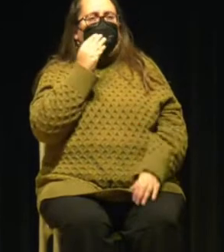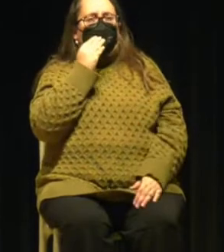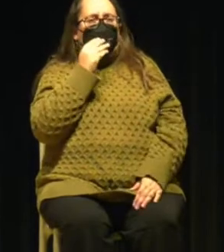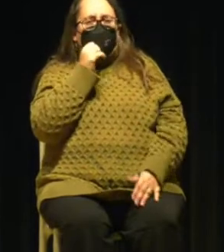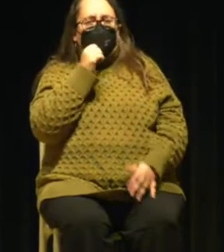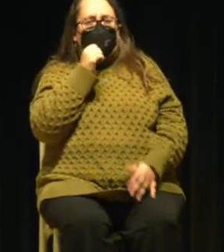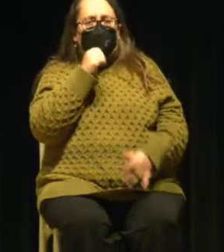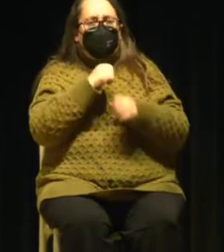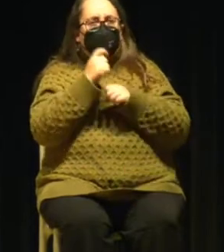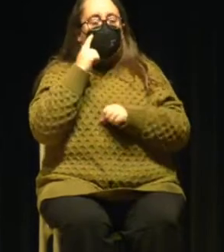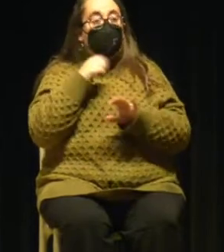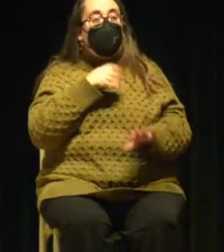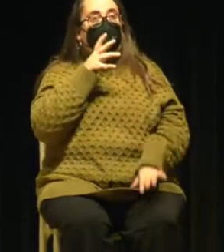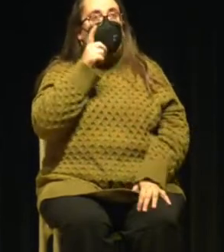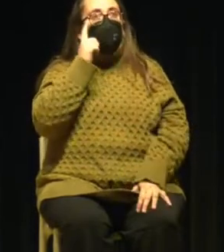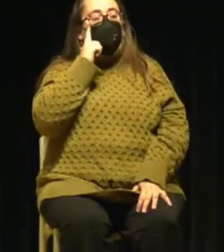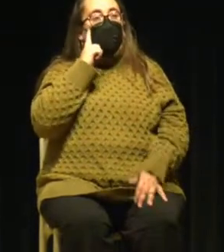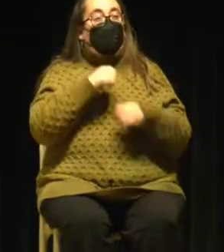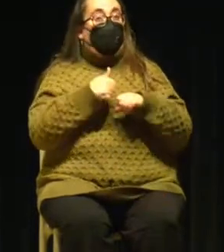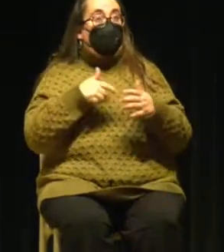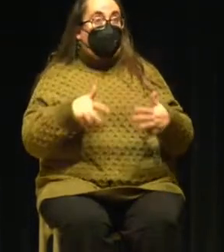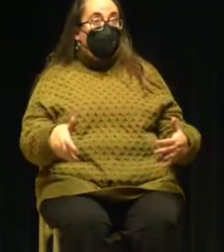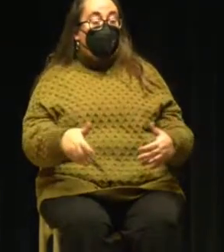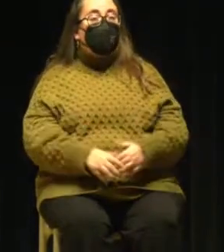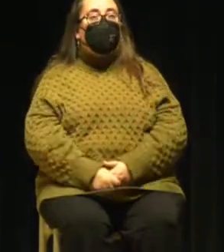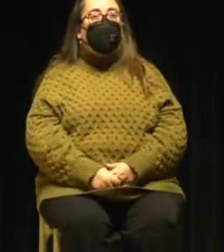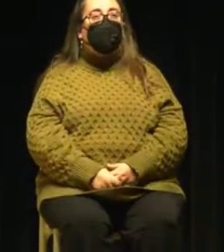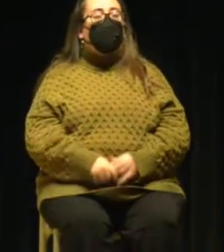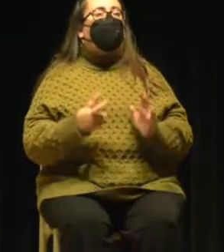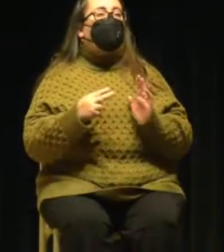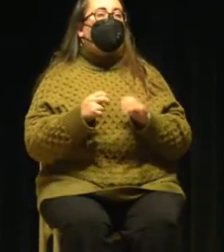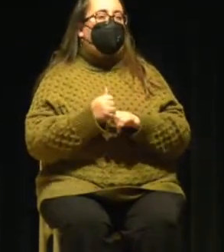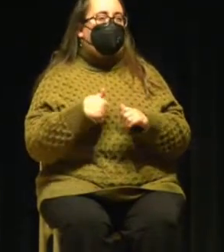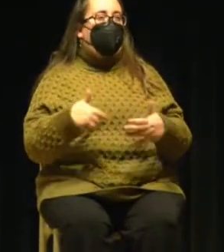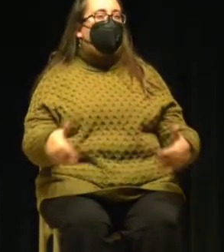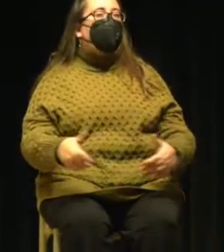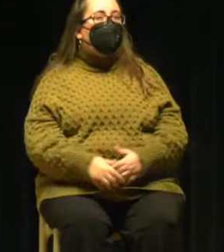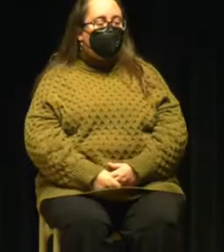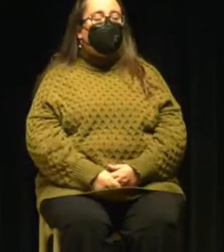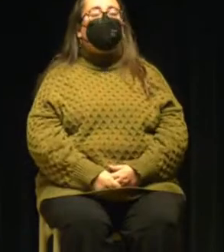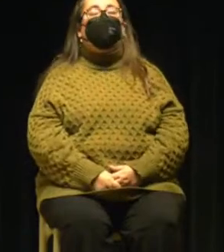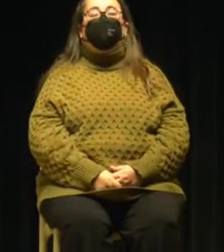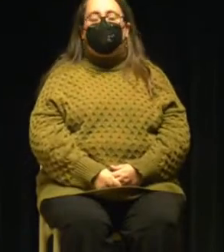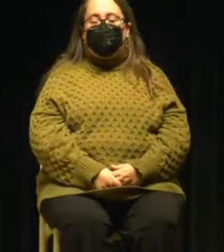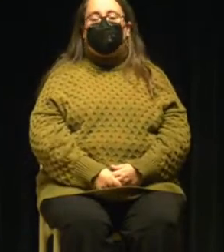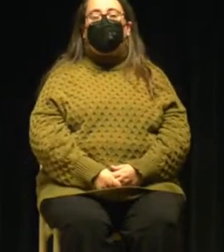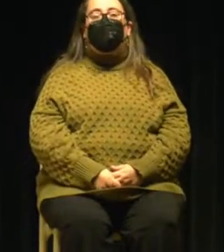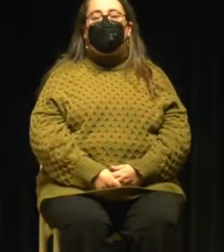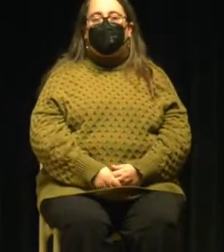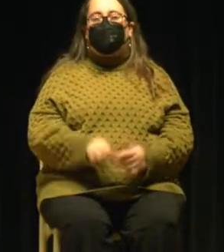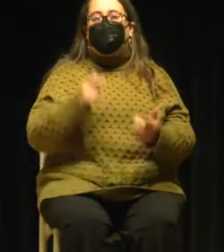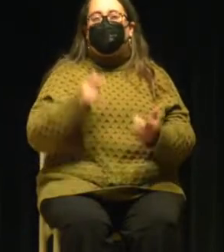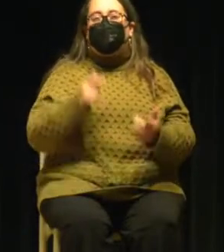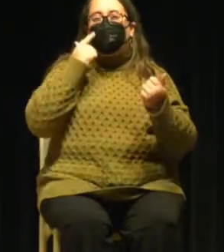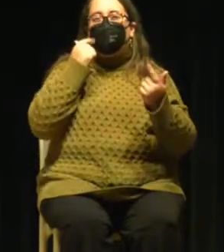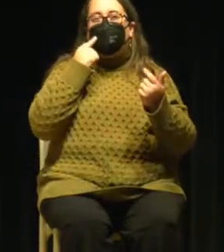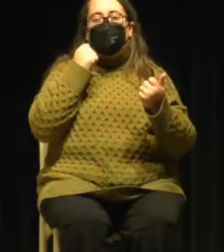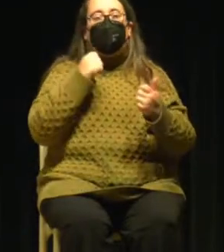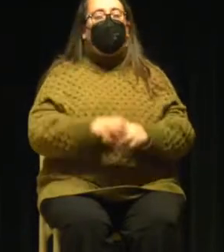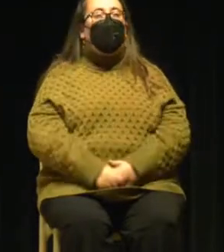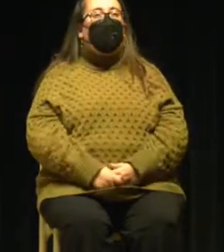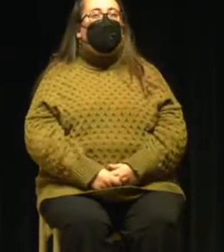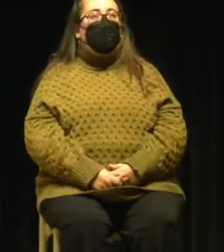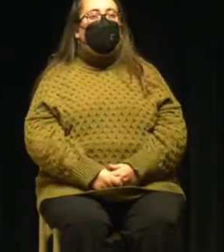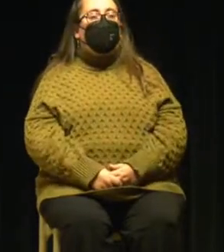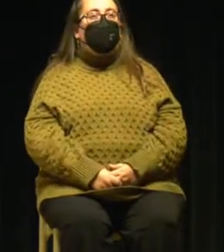didn't make, you know what my mom thought made me heavy? She said, reading. She said, God is my witness.